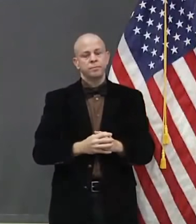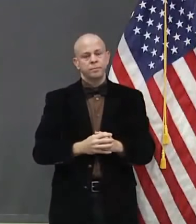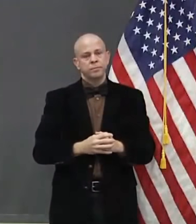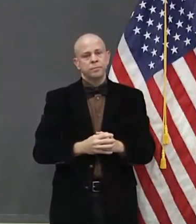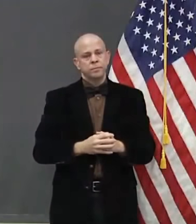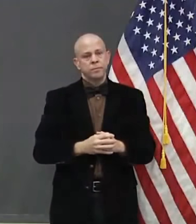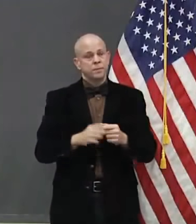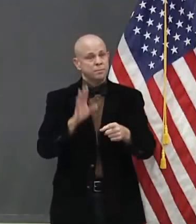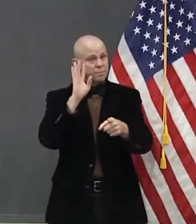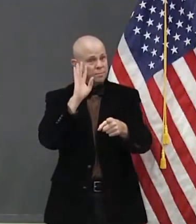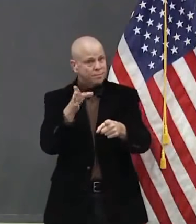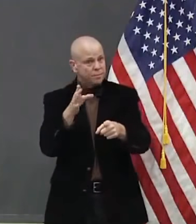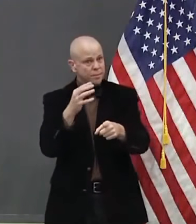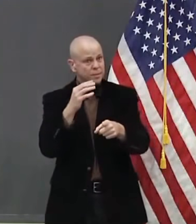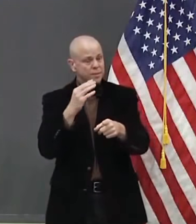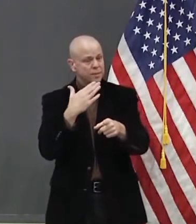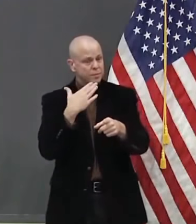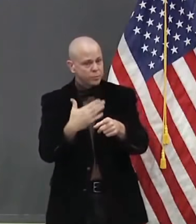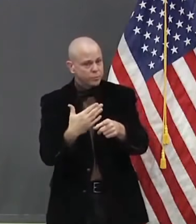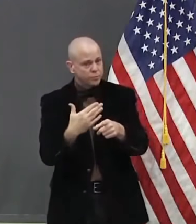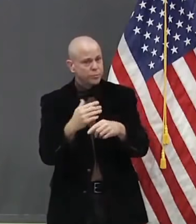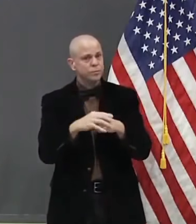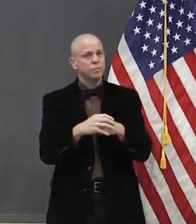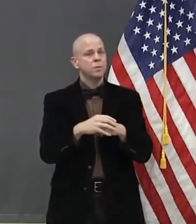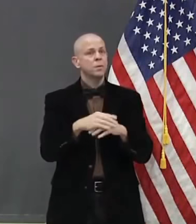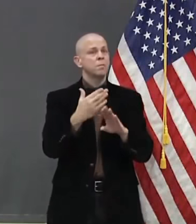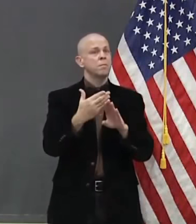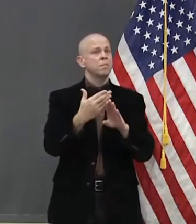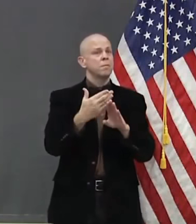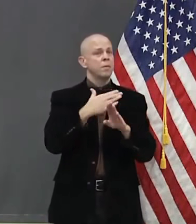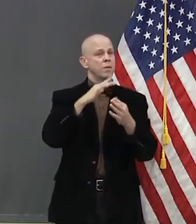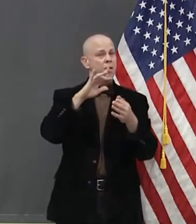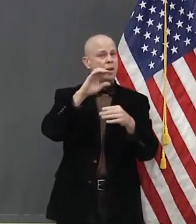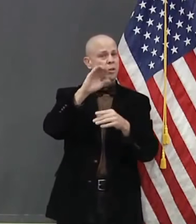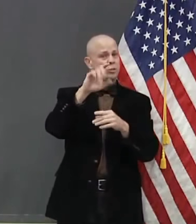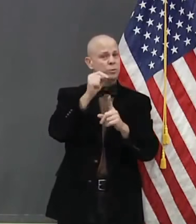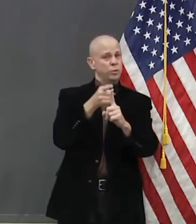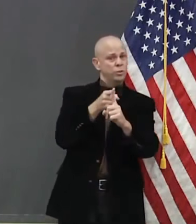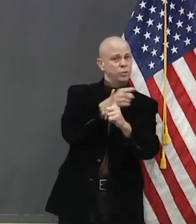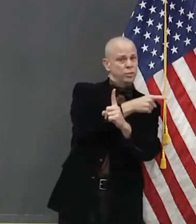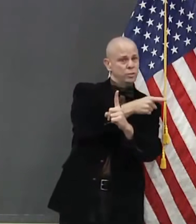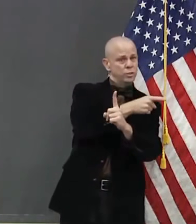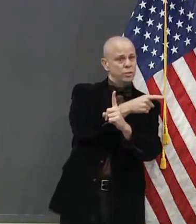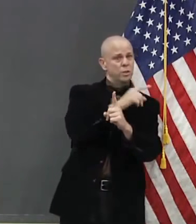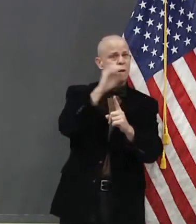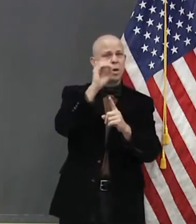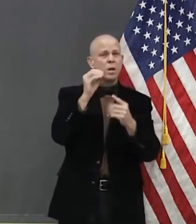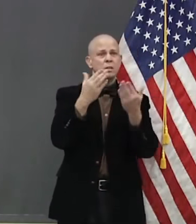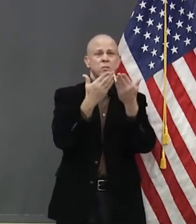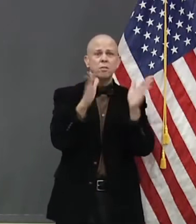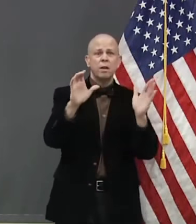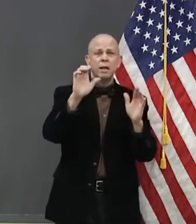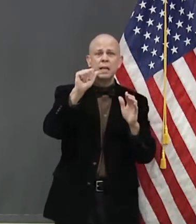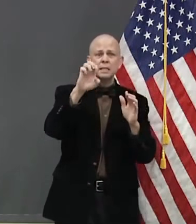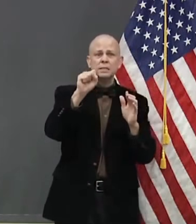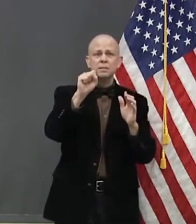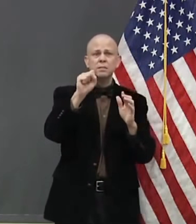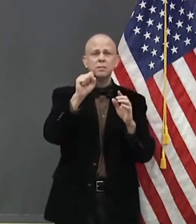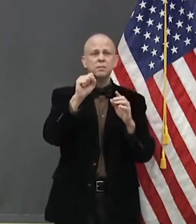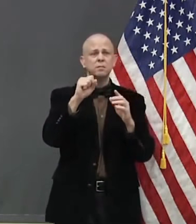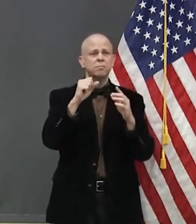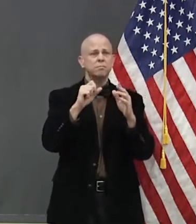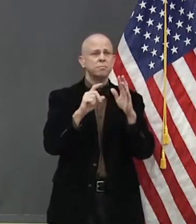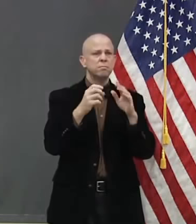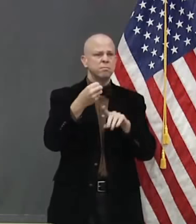Hi, thanks. Back in mid-October, Oregon's overall case count exceeded the previous high from the summer,